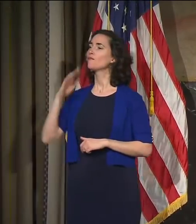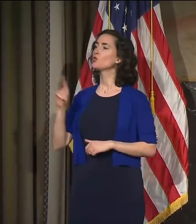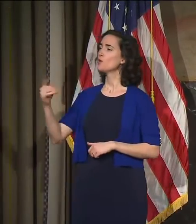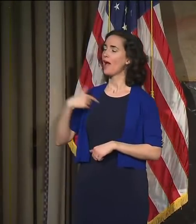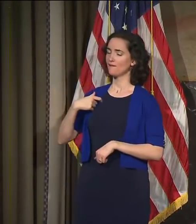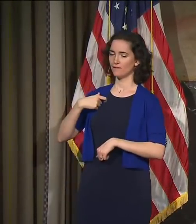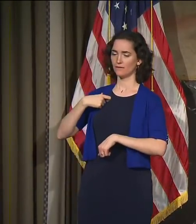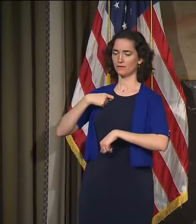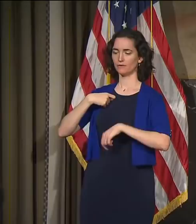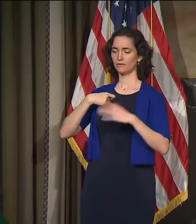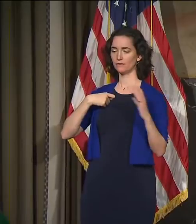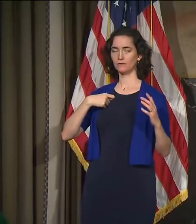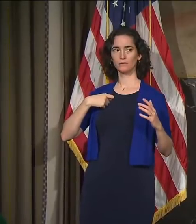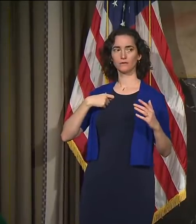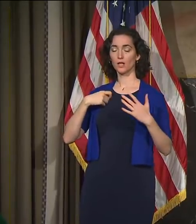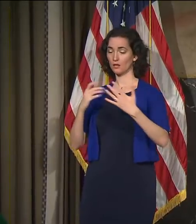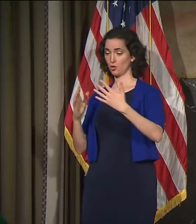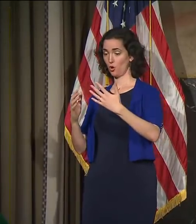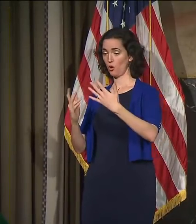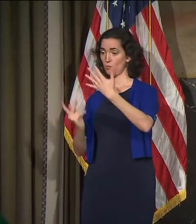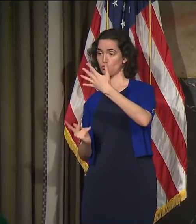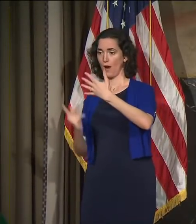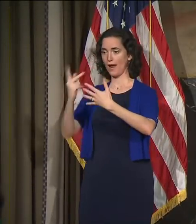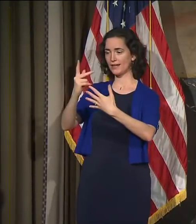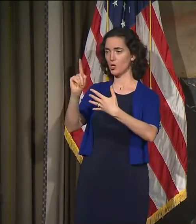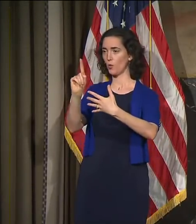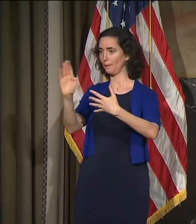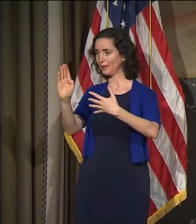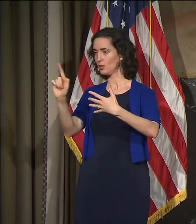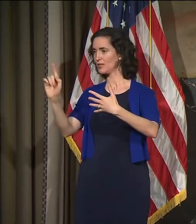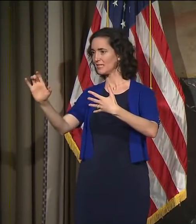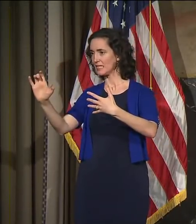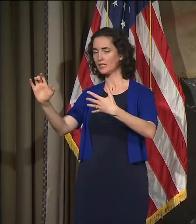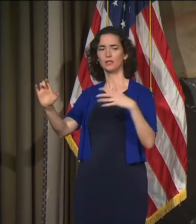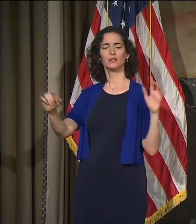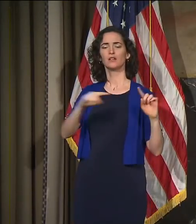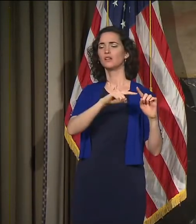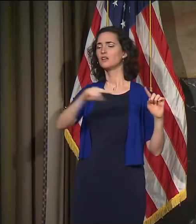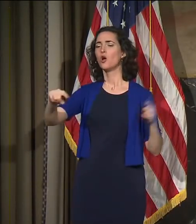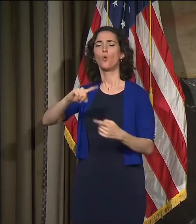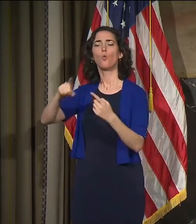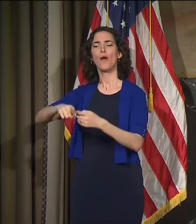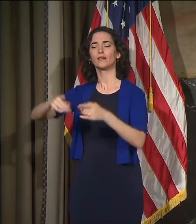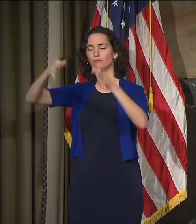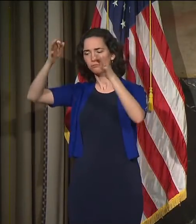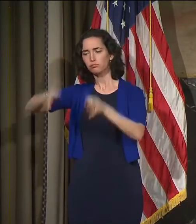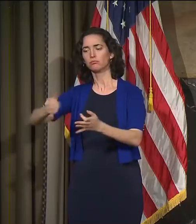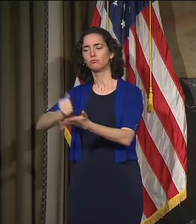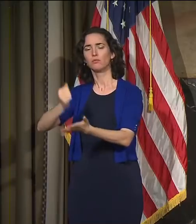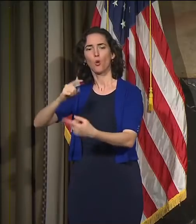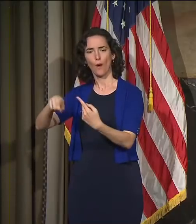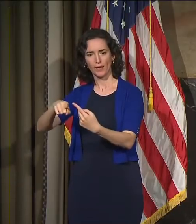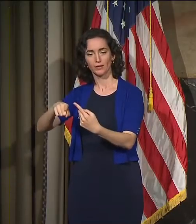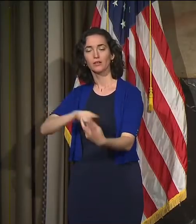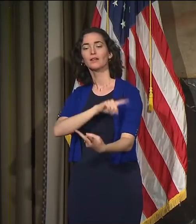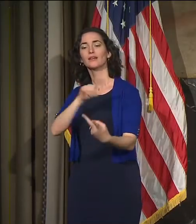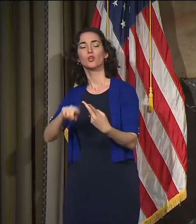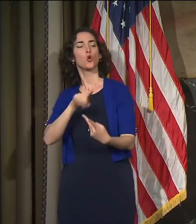Make a decision on the priorities for 1B and 1C, and when do you personally intend to get the vaccine?